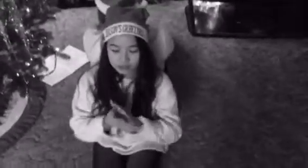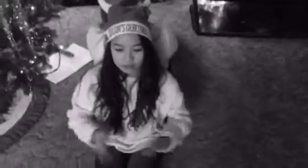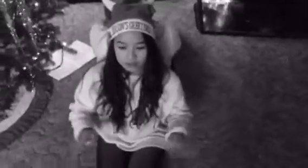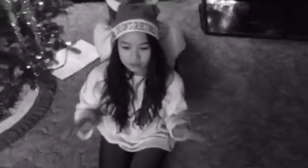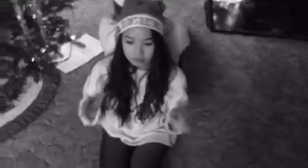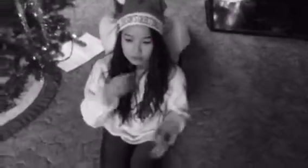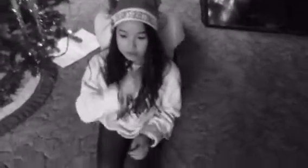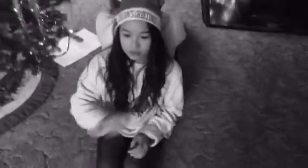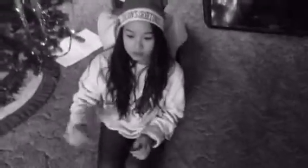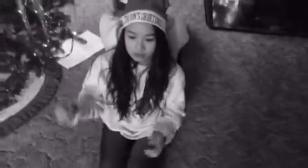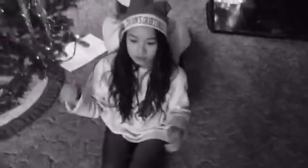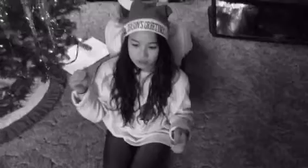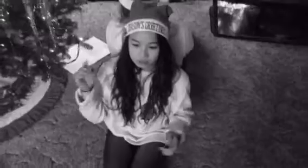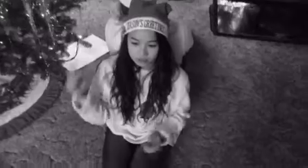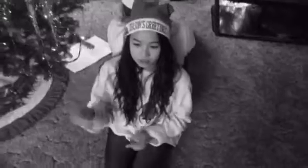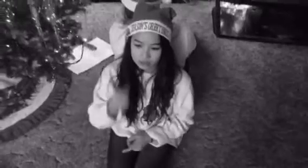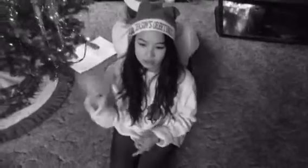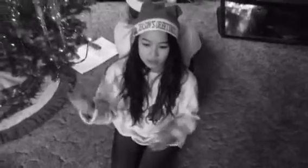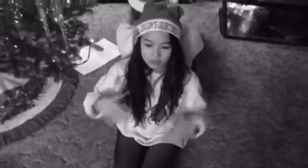Oh, it's evergreen